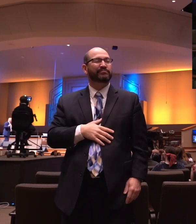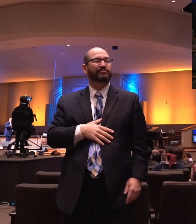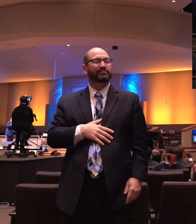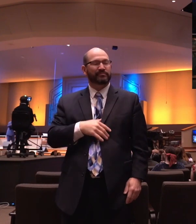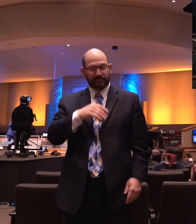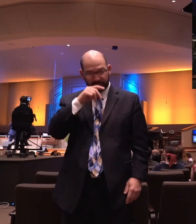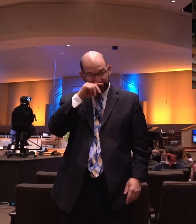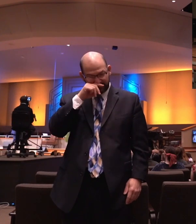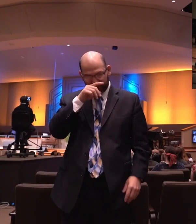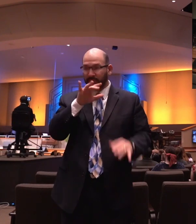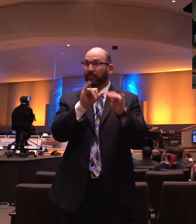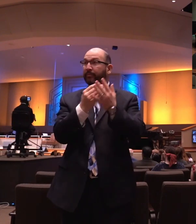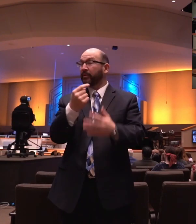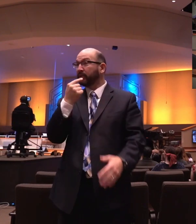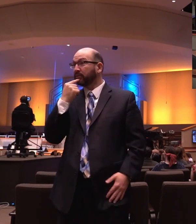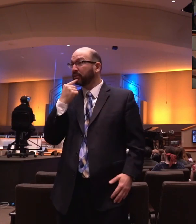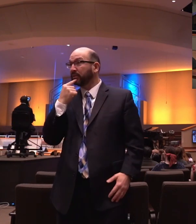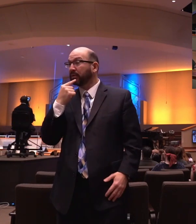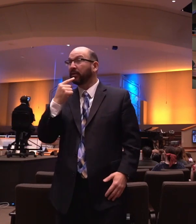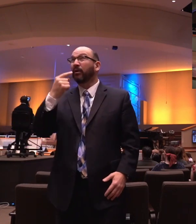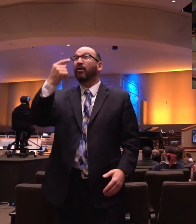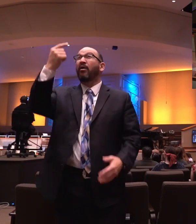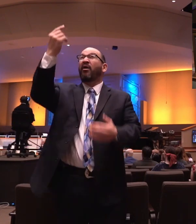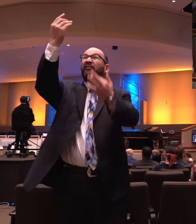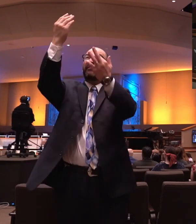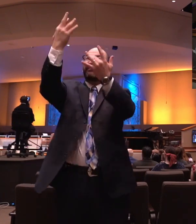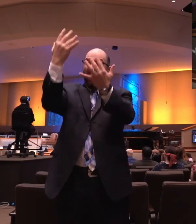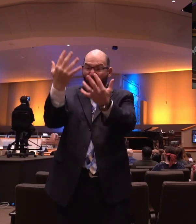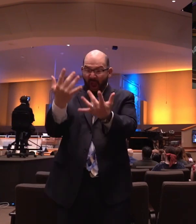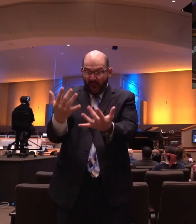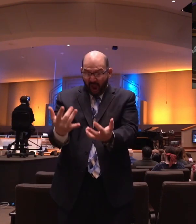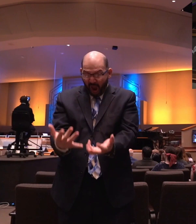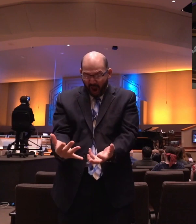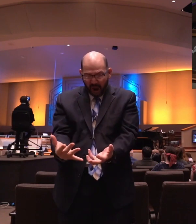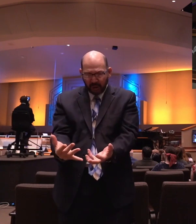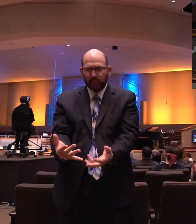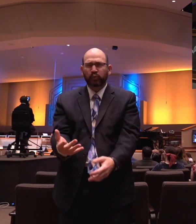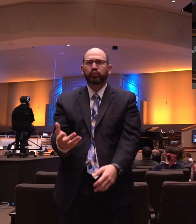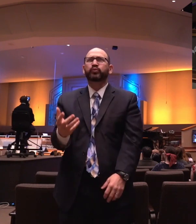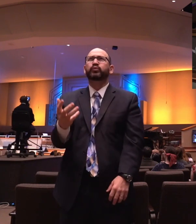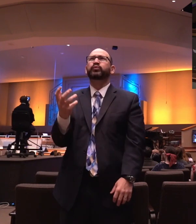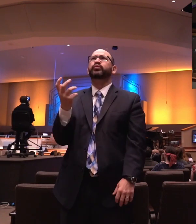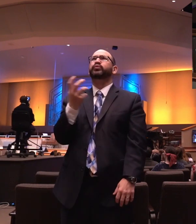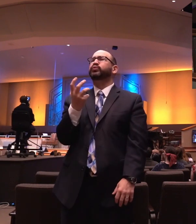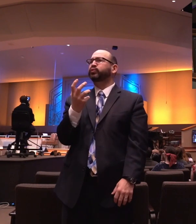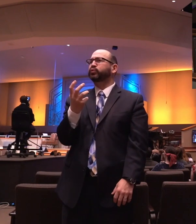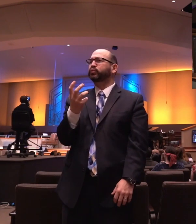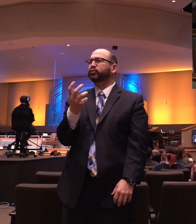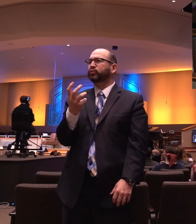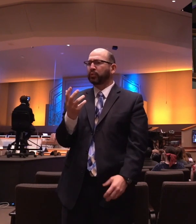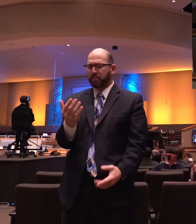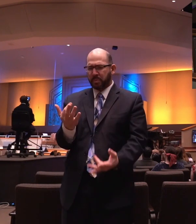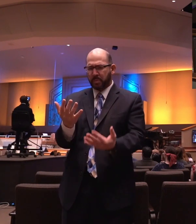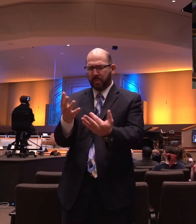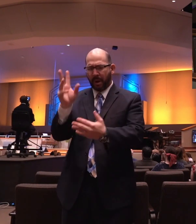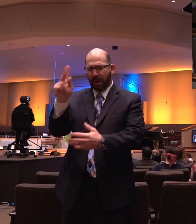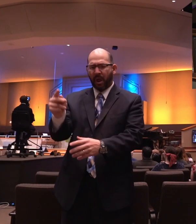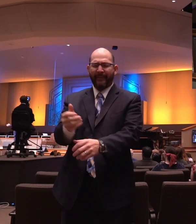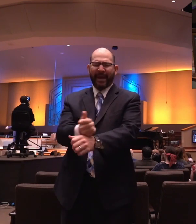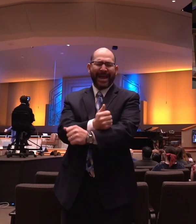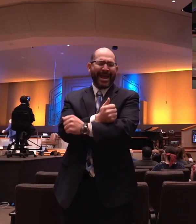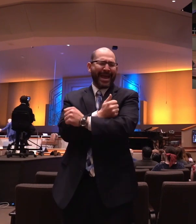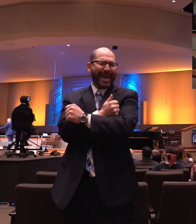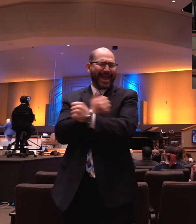And the Bible says the fire fell. It was such an intense fire that it burned the sacrifice